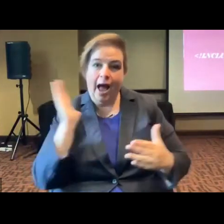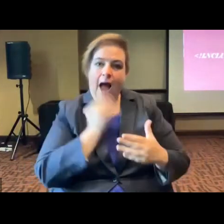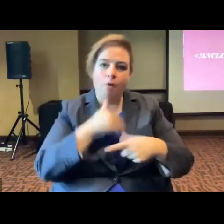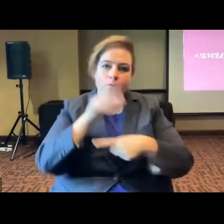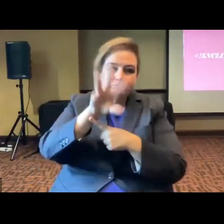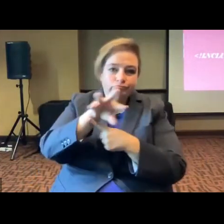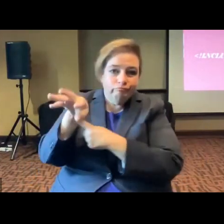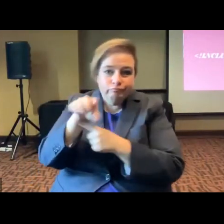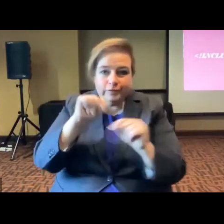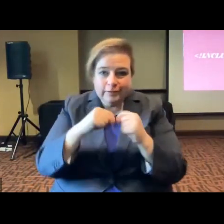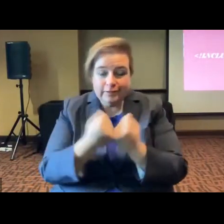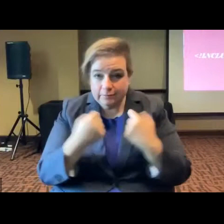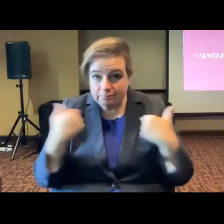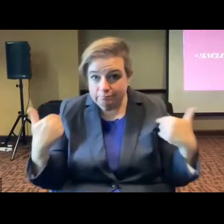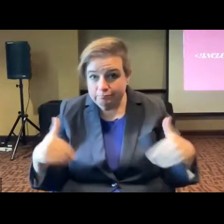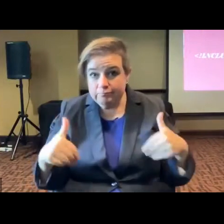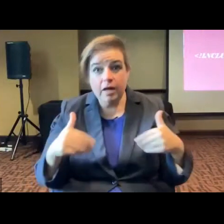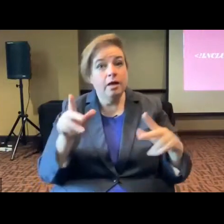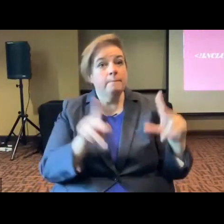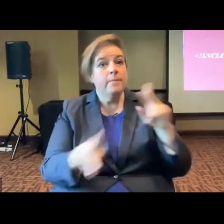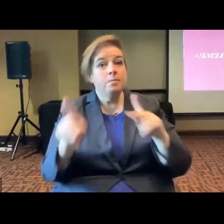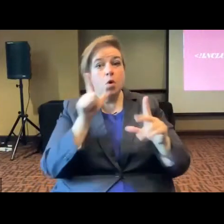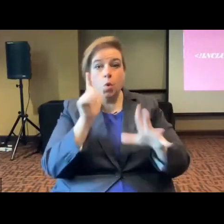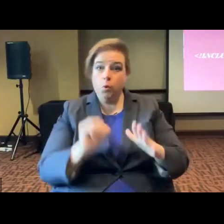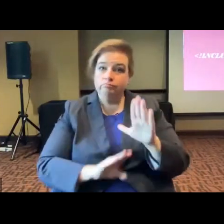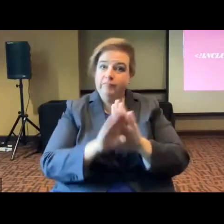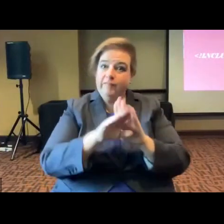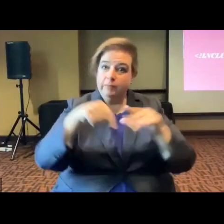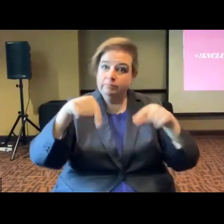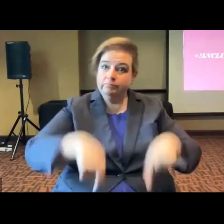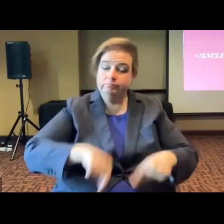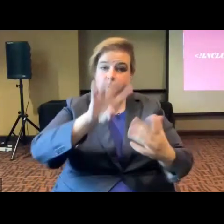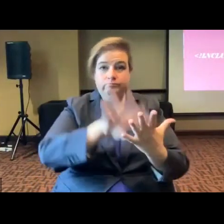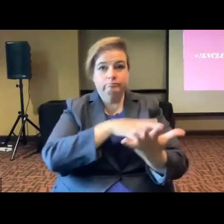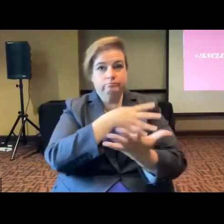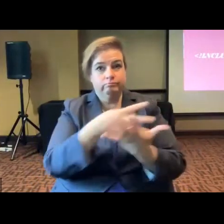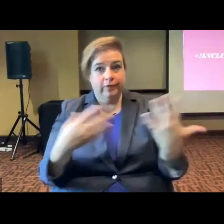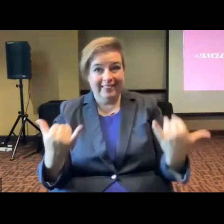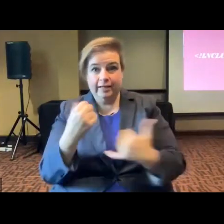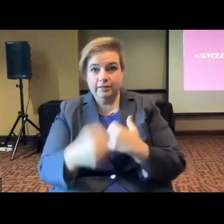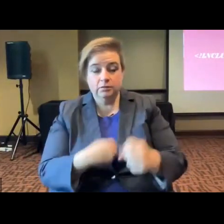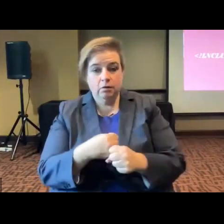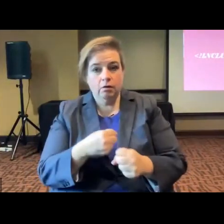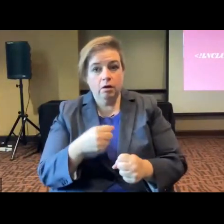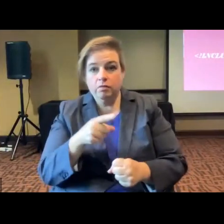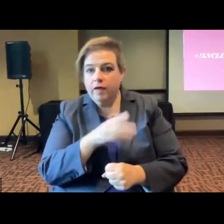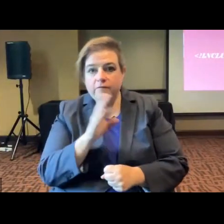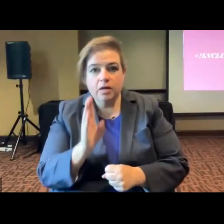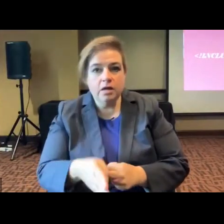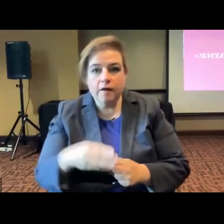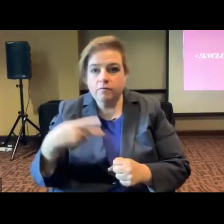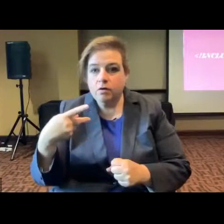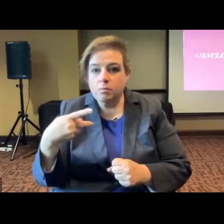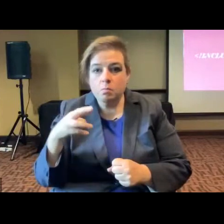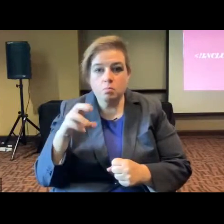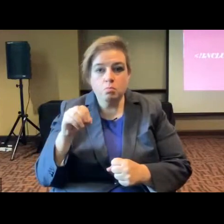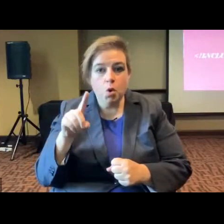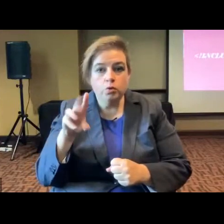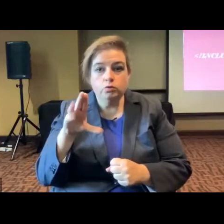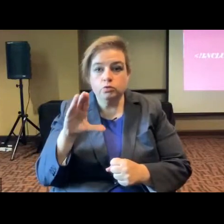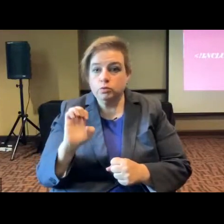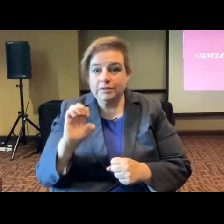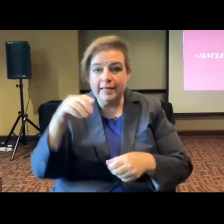team, because the people who put this together this year have never produced an